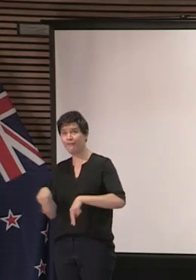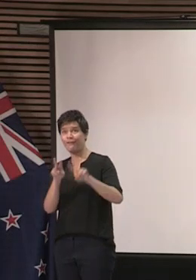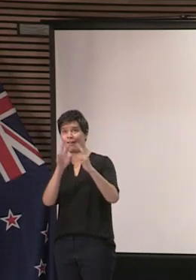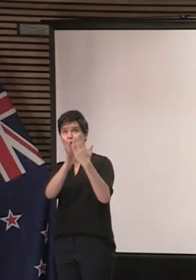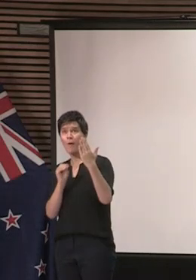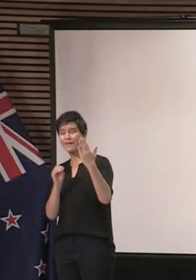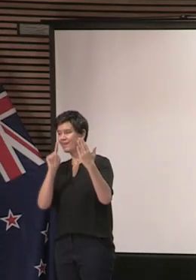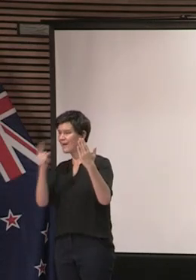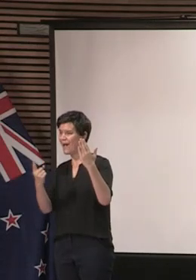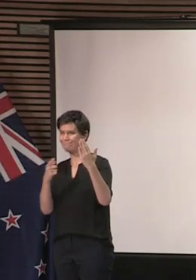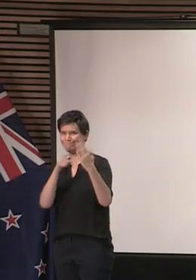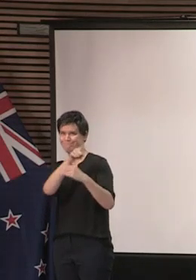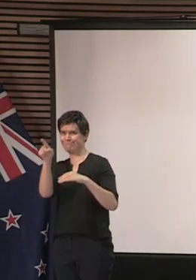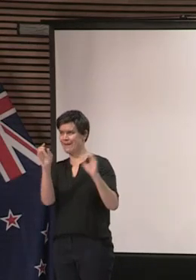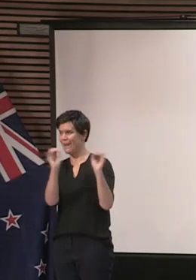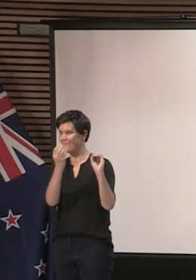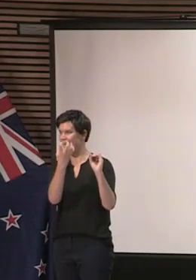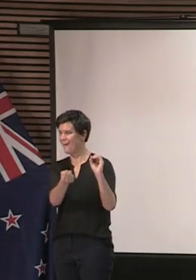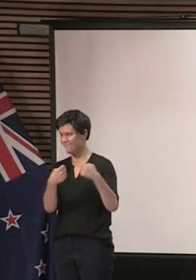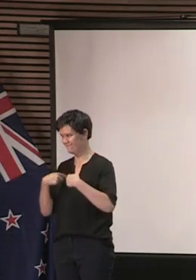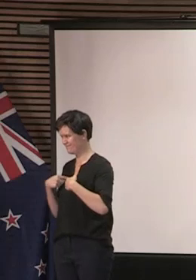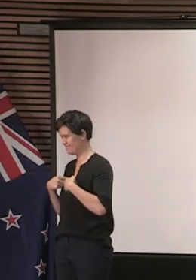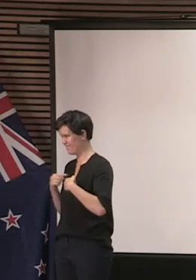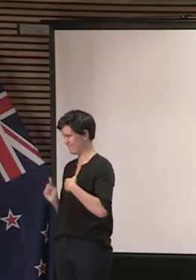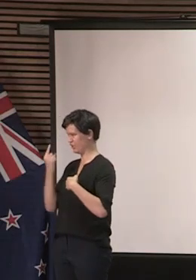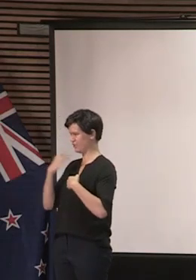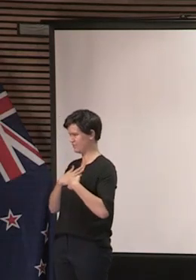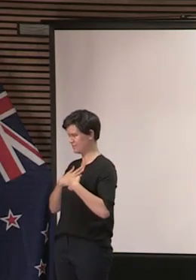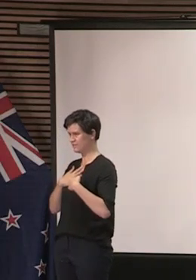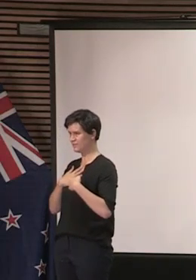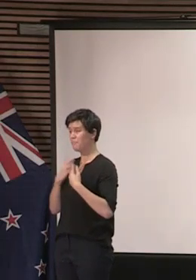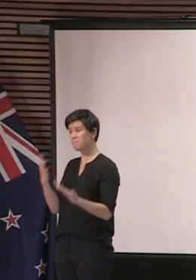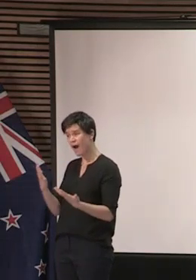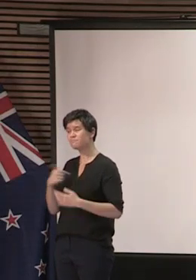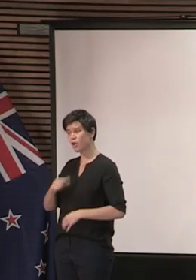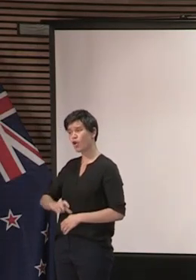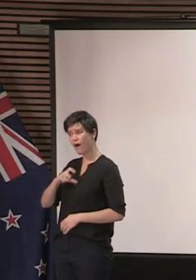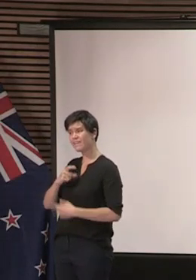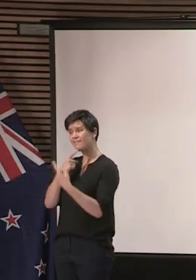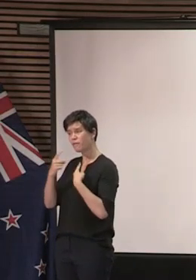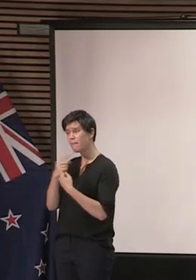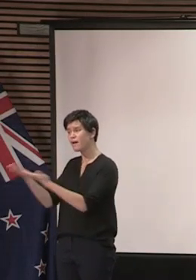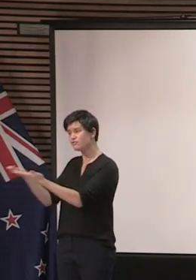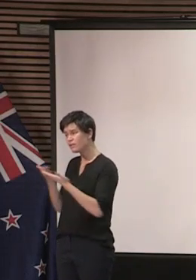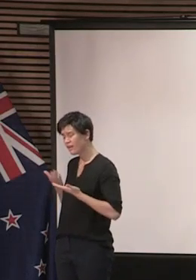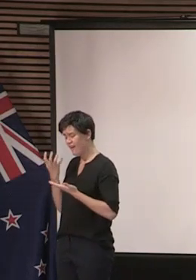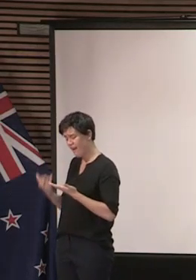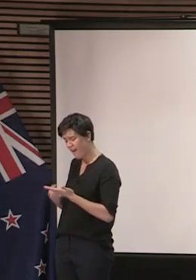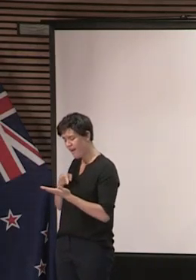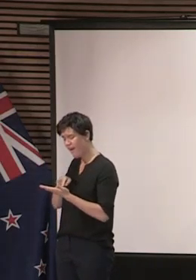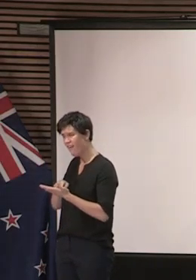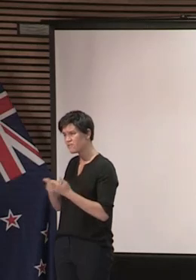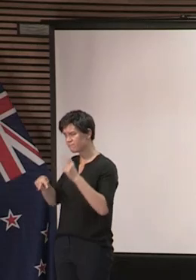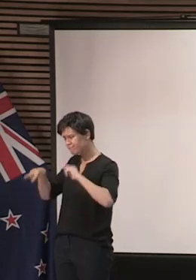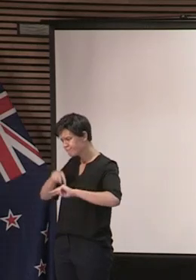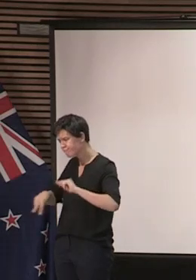path here. So some of that does make it difficult, but I have confidence in the data we have, the analysis that we're providing, and the quality of the people